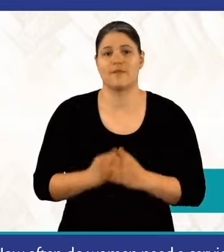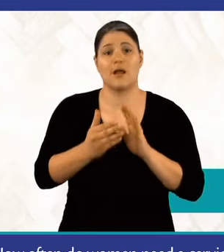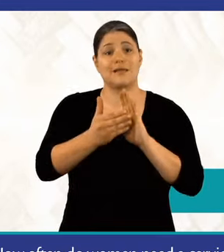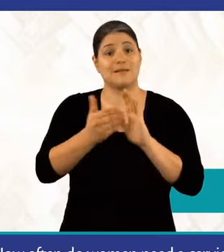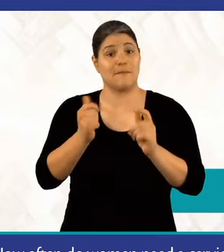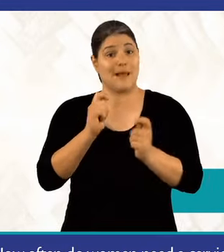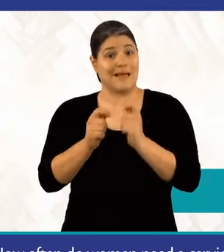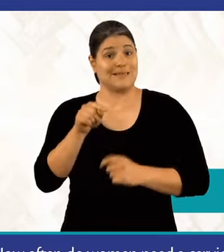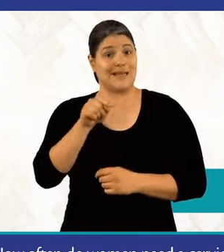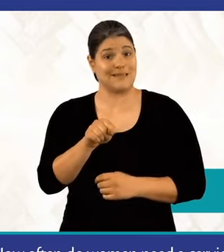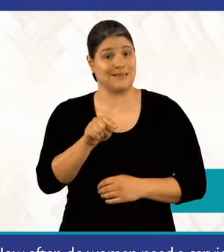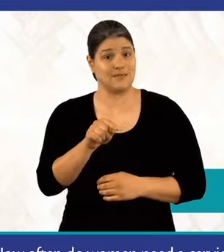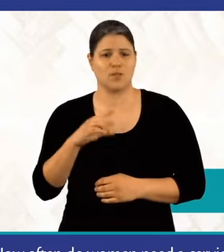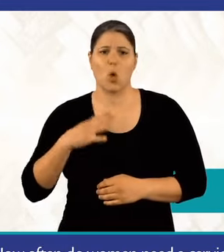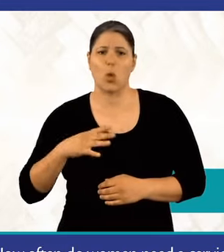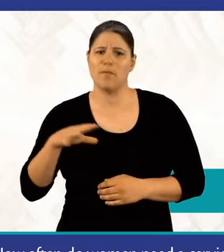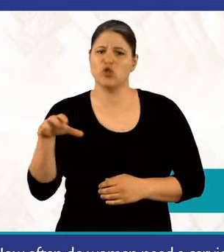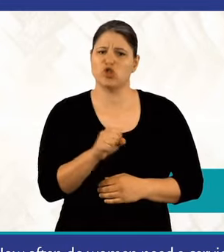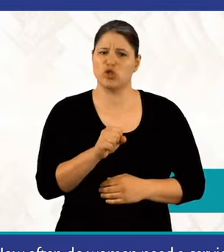How often do women need a cervical smear?